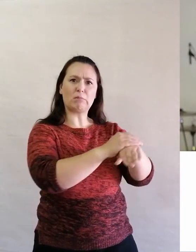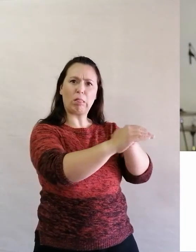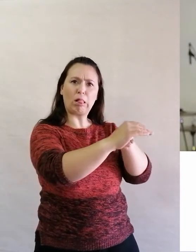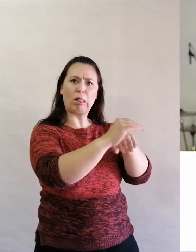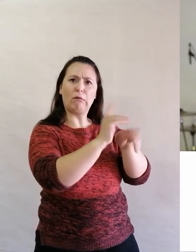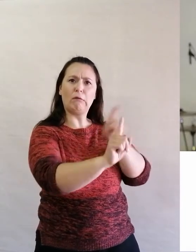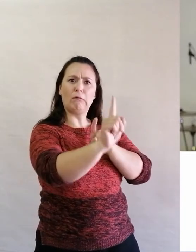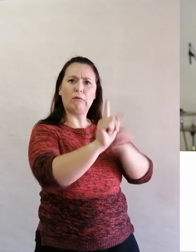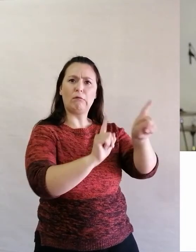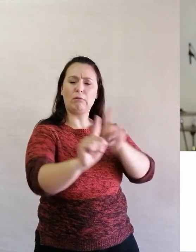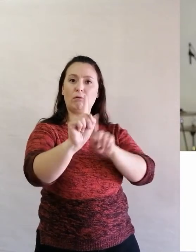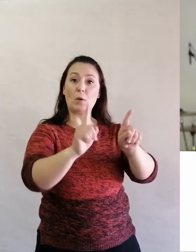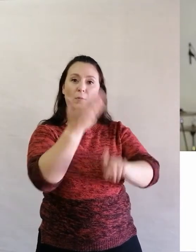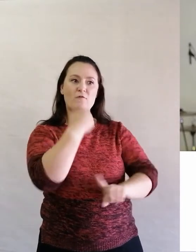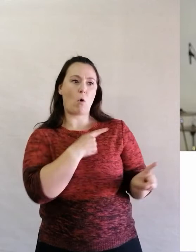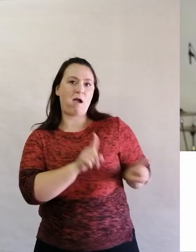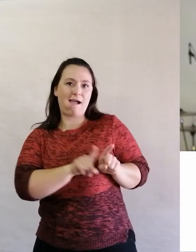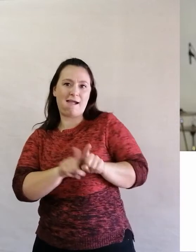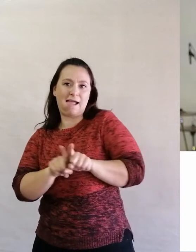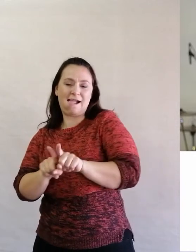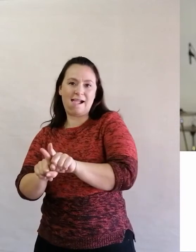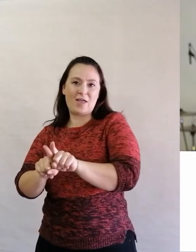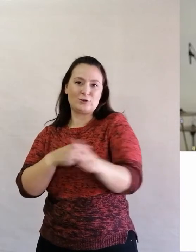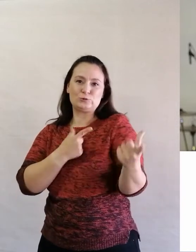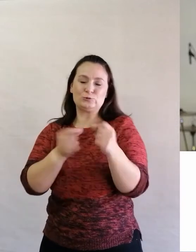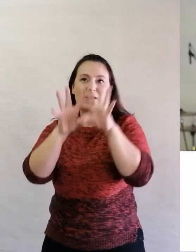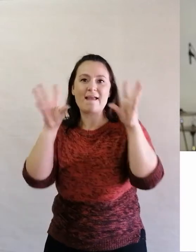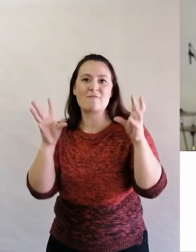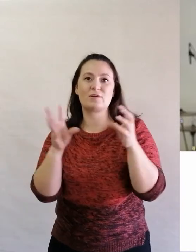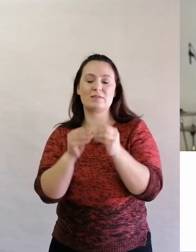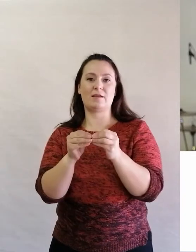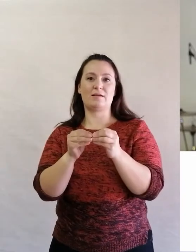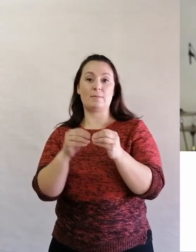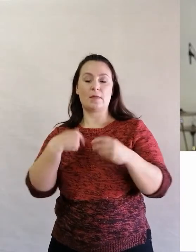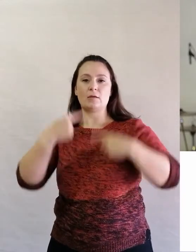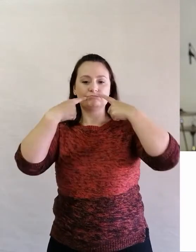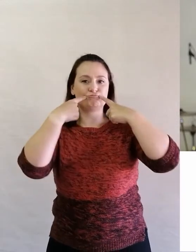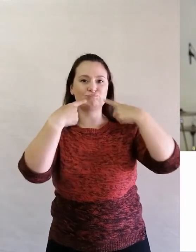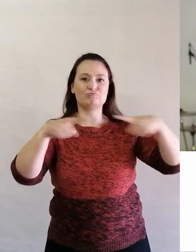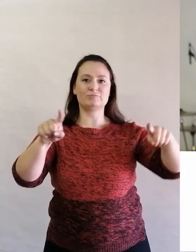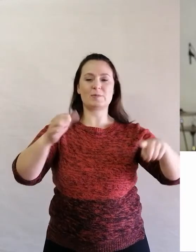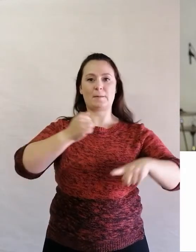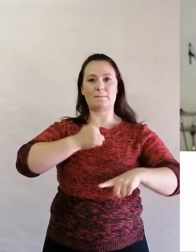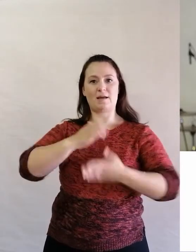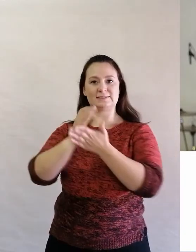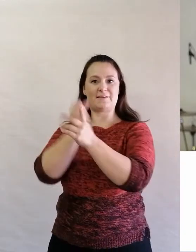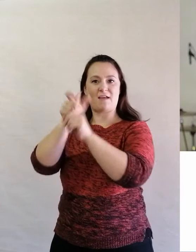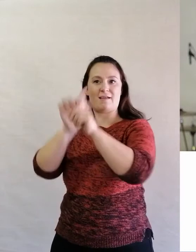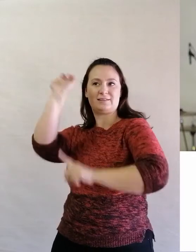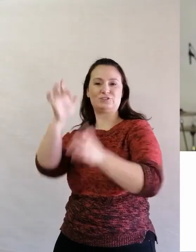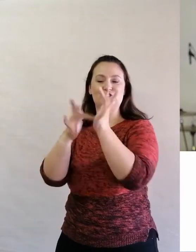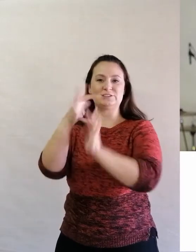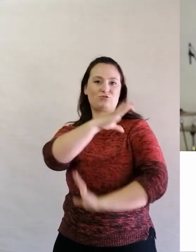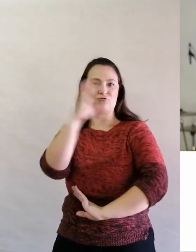Previously, they were kind of stuck to me. You know, we did everything together. But the minute I announced that my Savior was Jesus